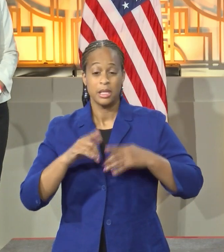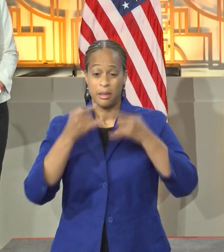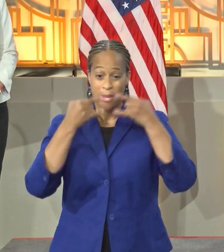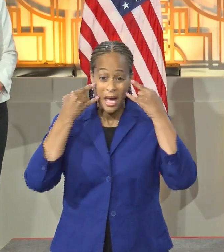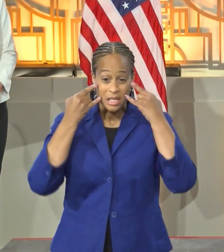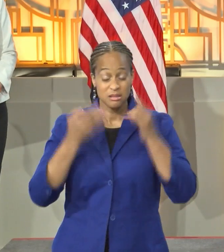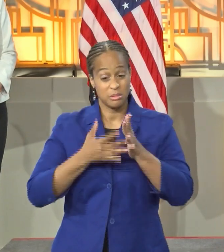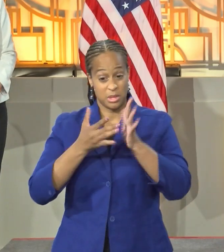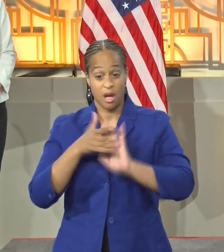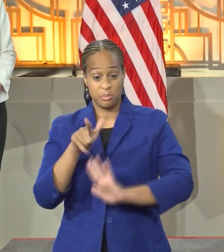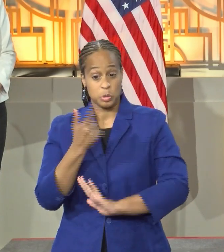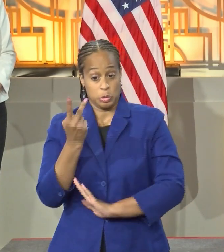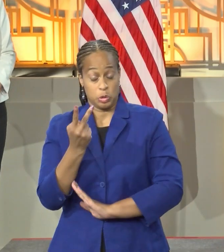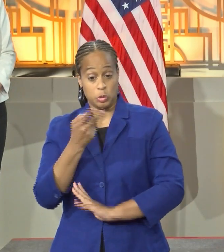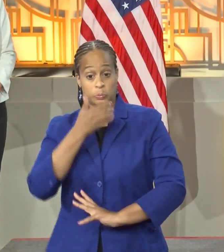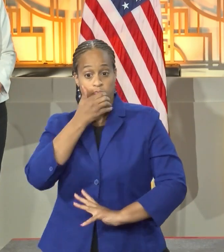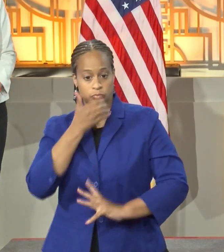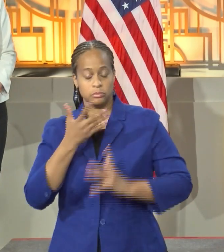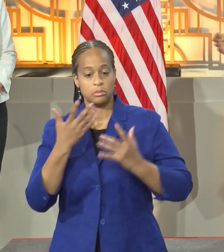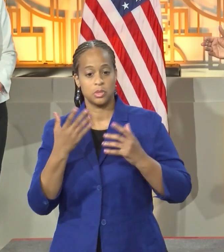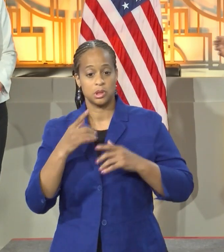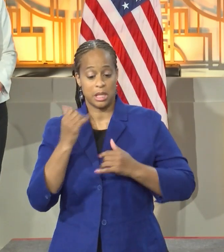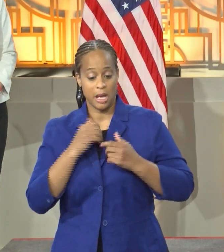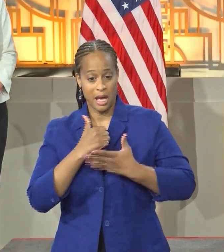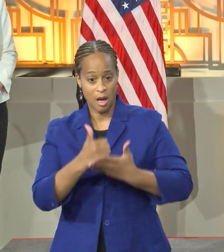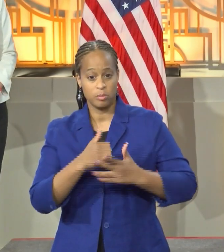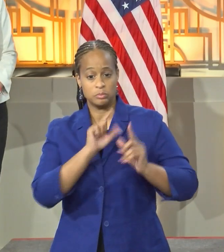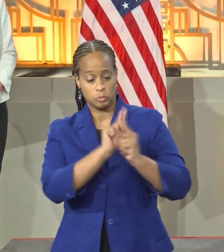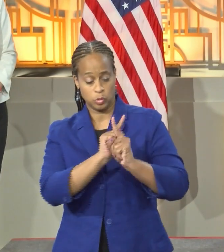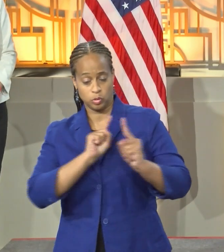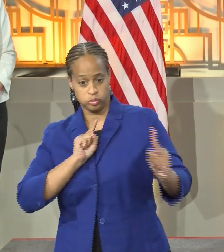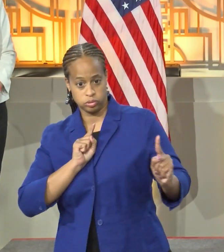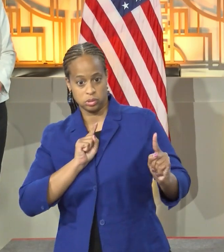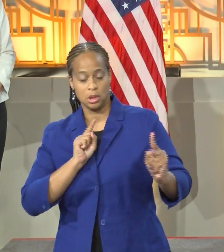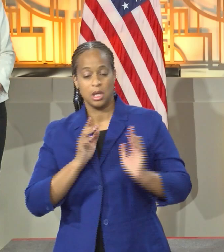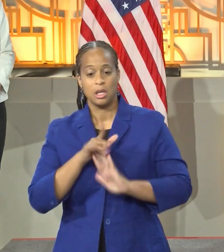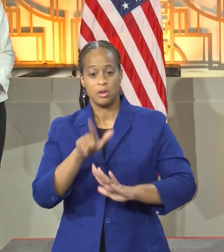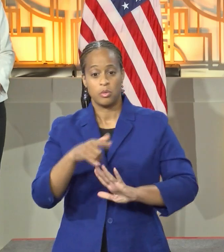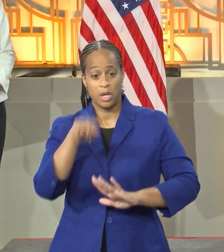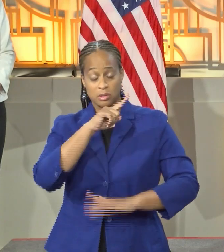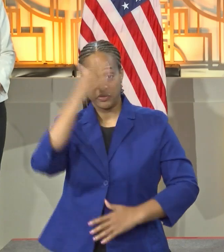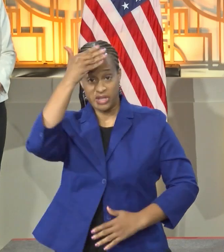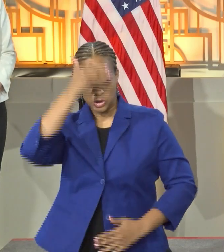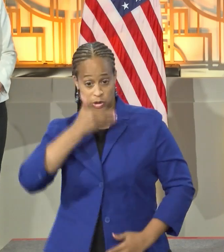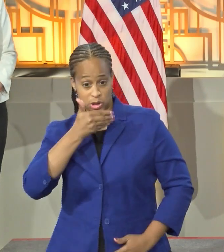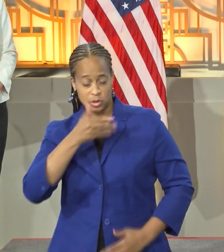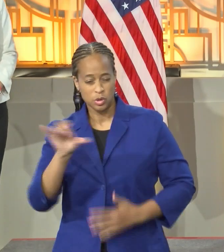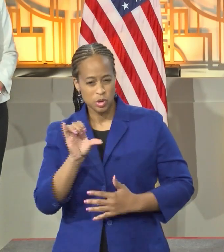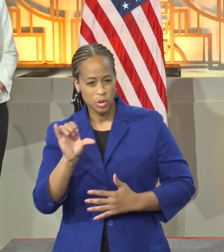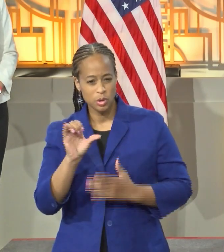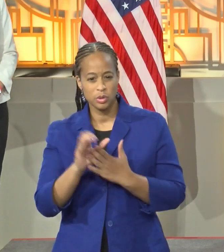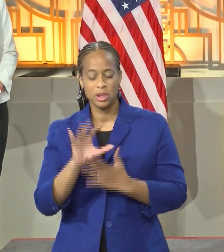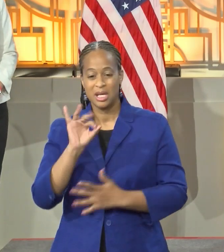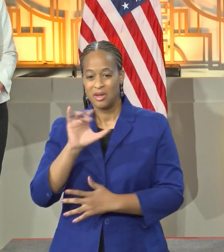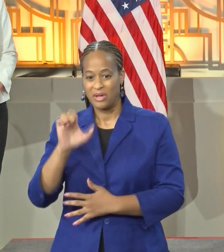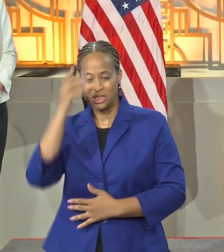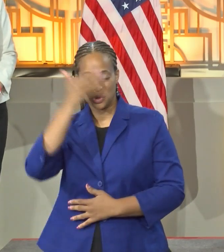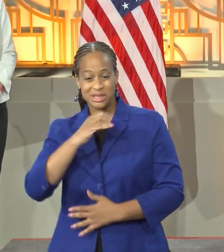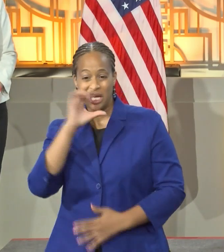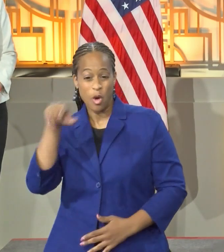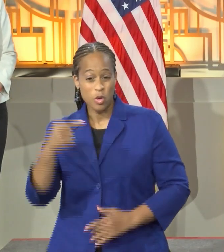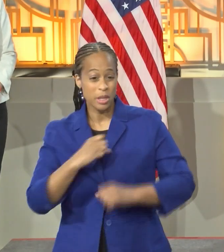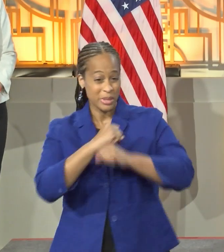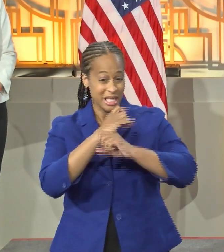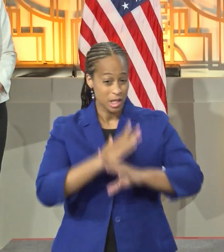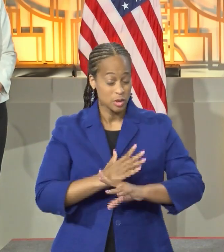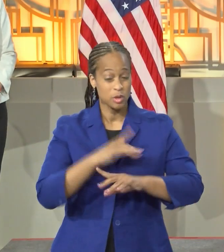sometimes two, to engage in social distancing, wear the face shields. Face shields is not the only protector, so you have to